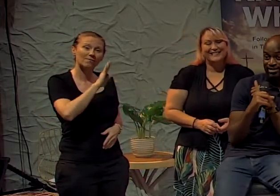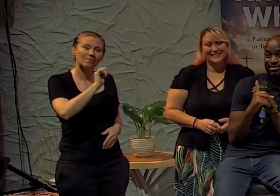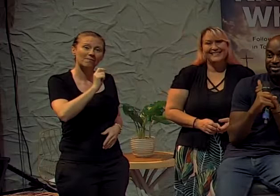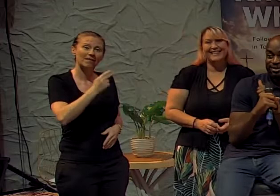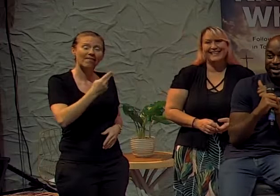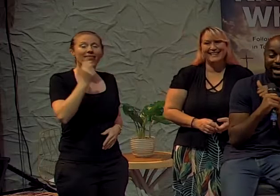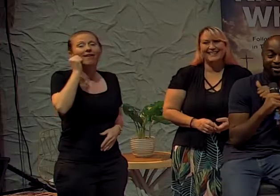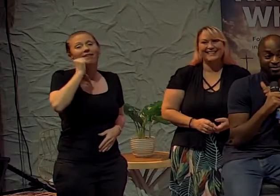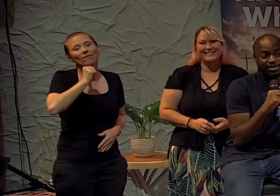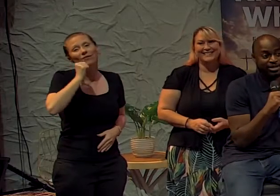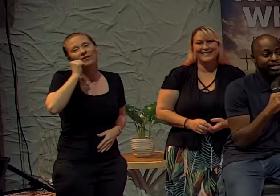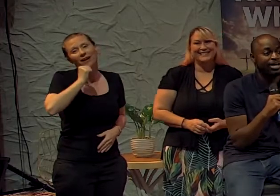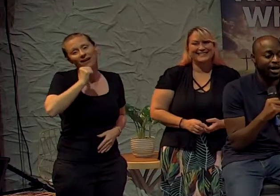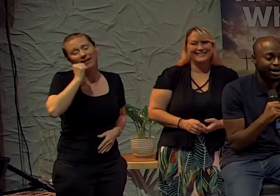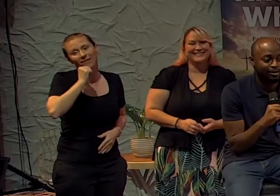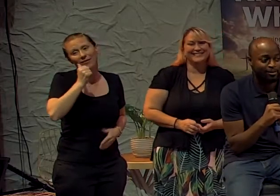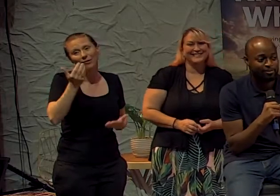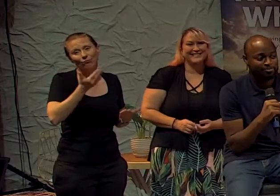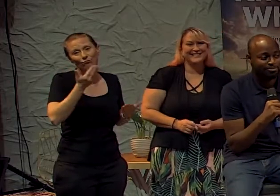day.